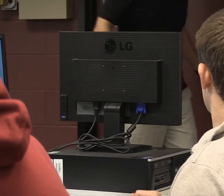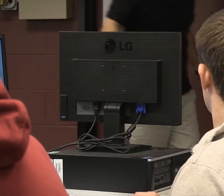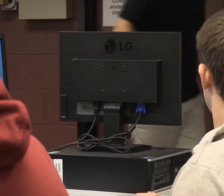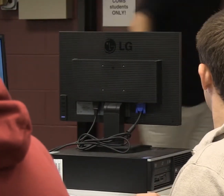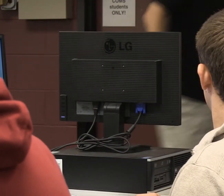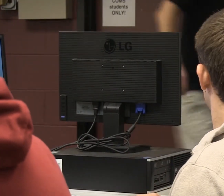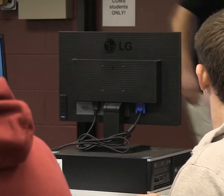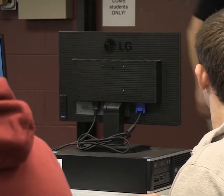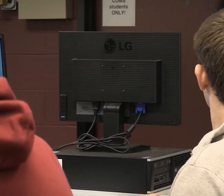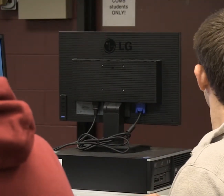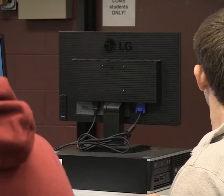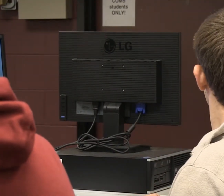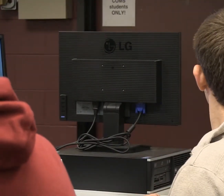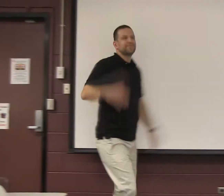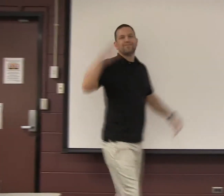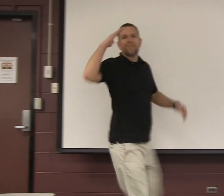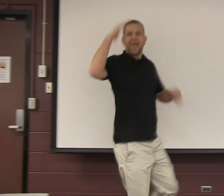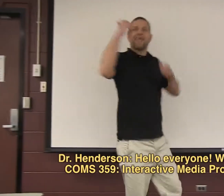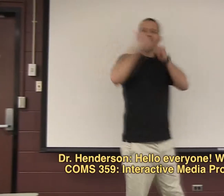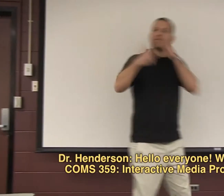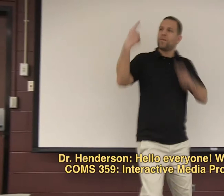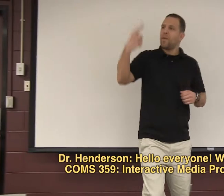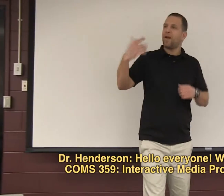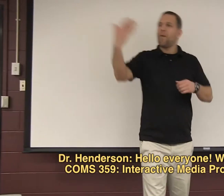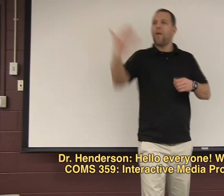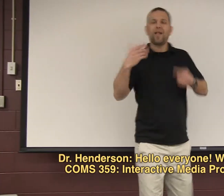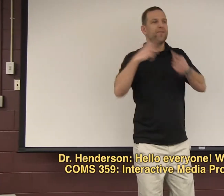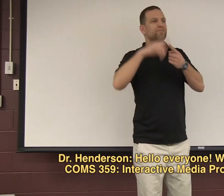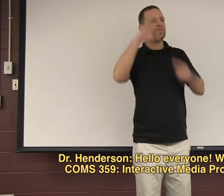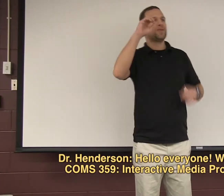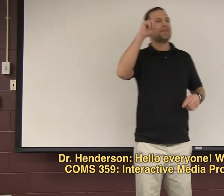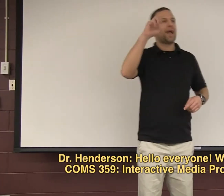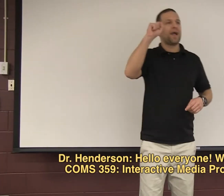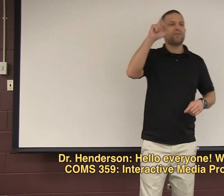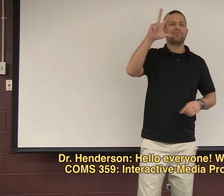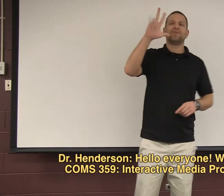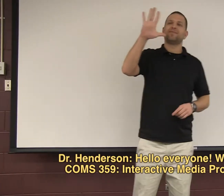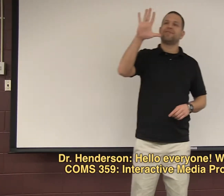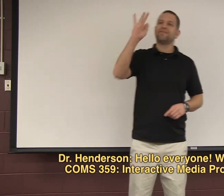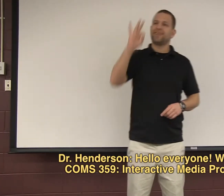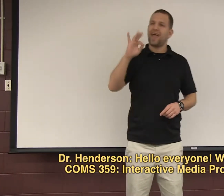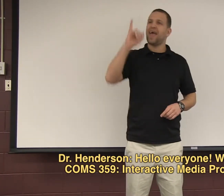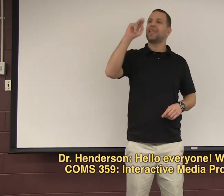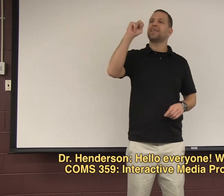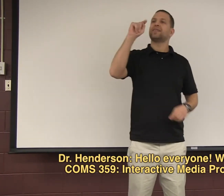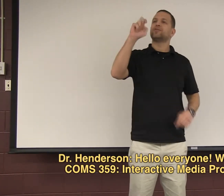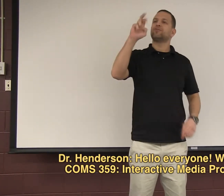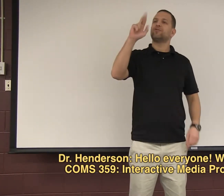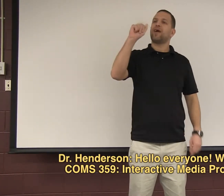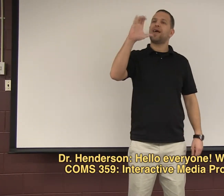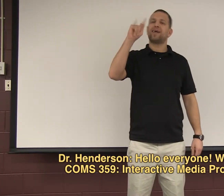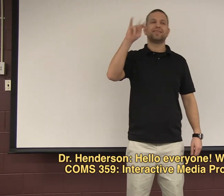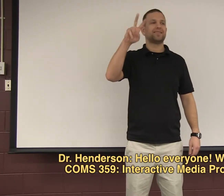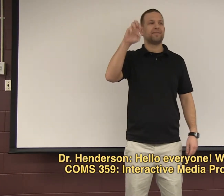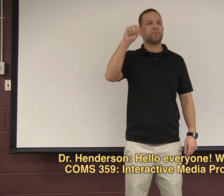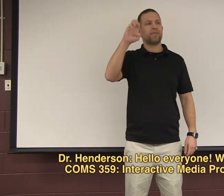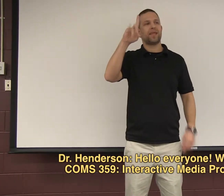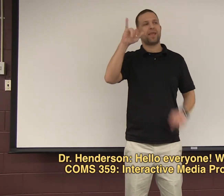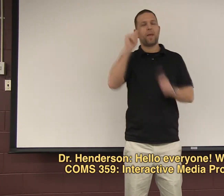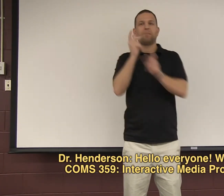The instructor, using sign language, says, "Hello, everyone. Welcome to Comms 359, Interactive Media Production. I'm your instructor,